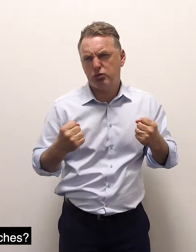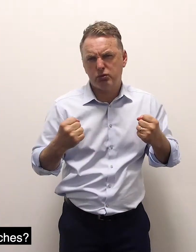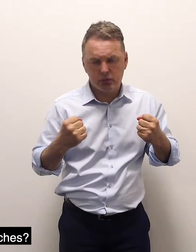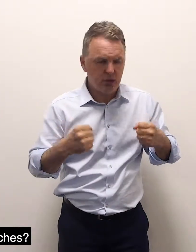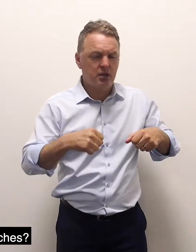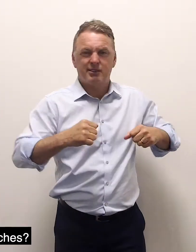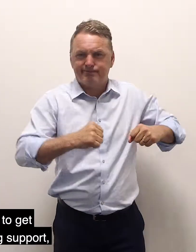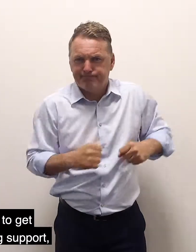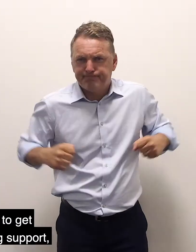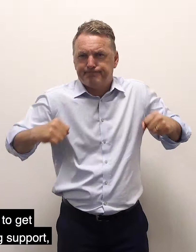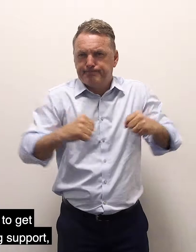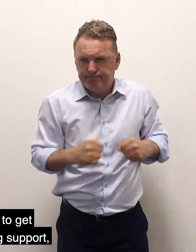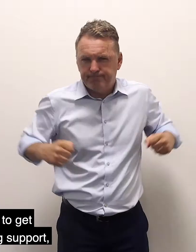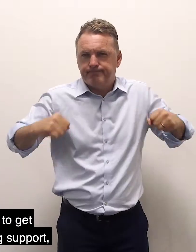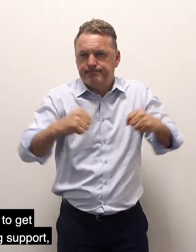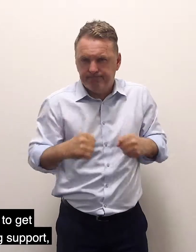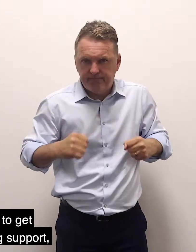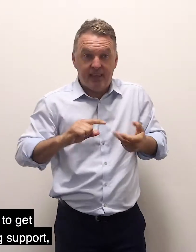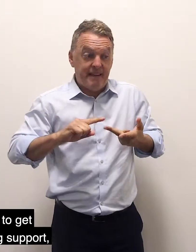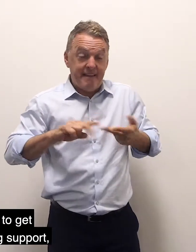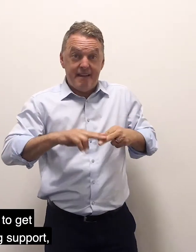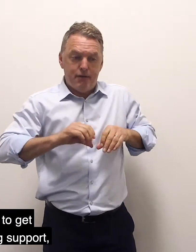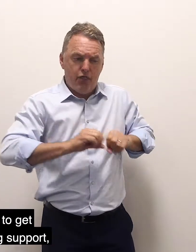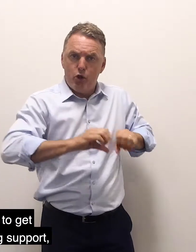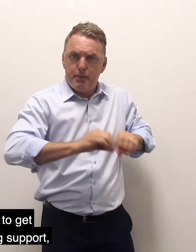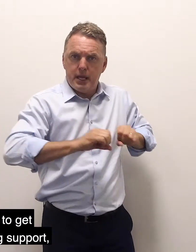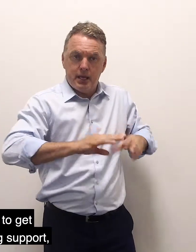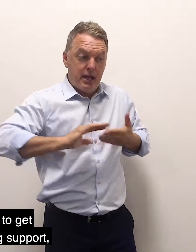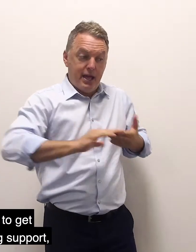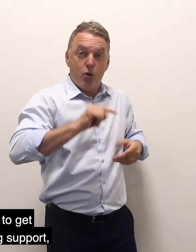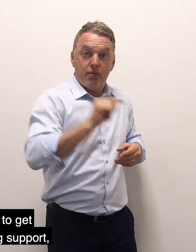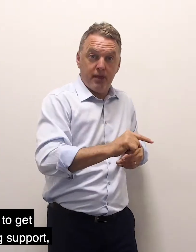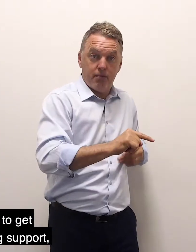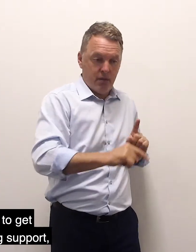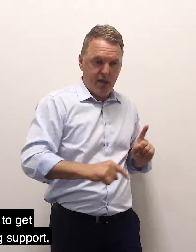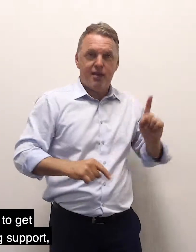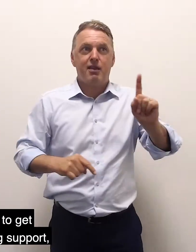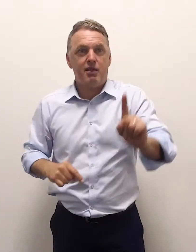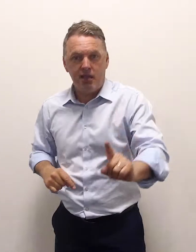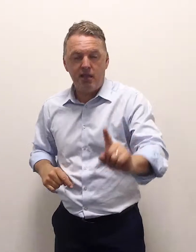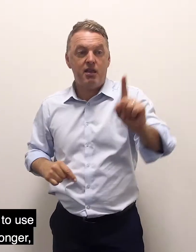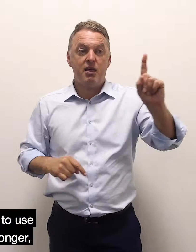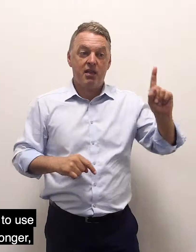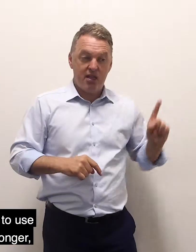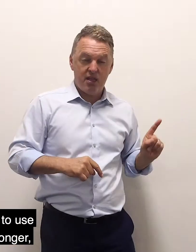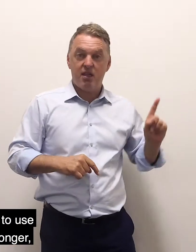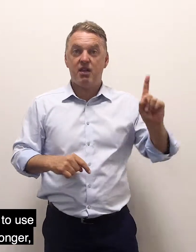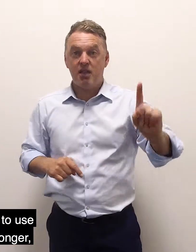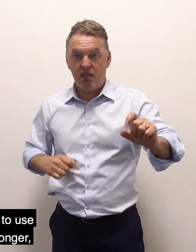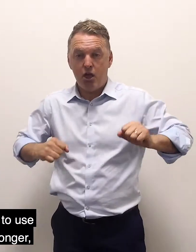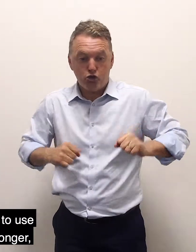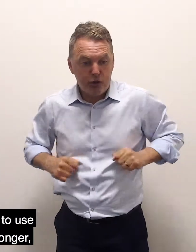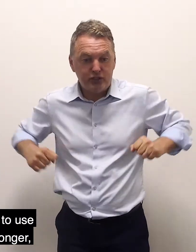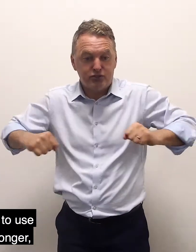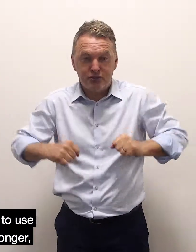use crutches? So if they are able to get some strength training support, they might be able to